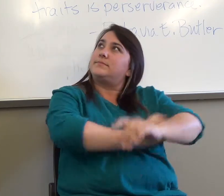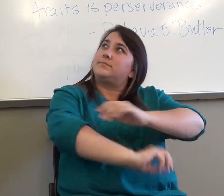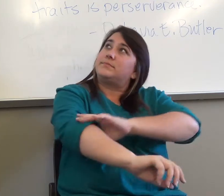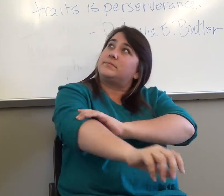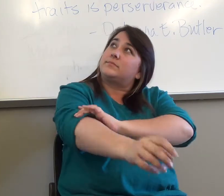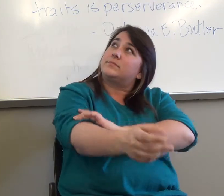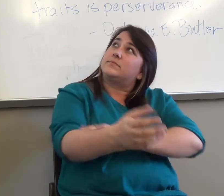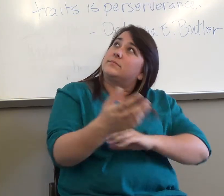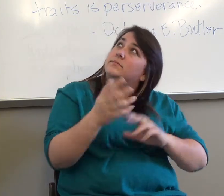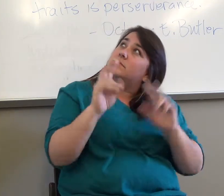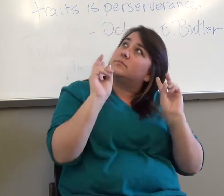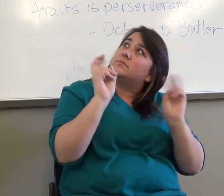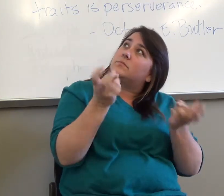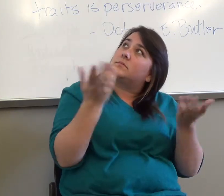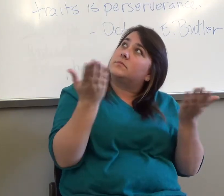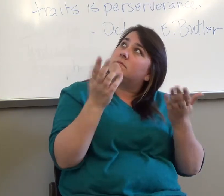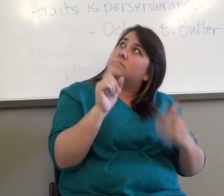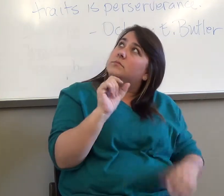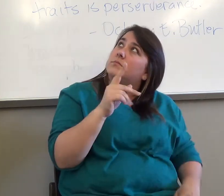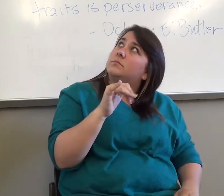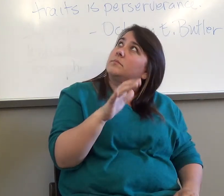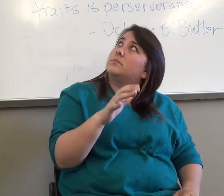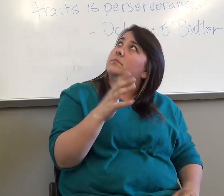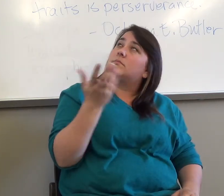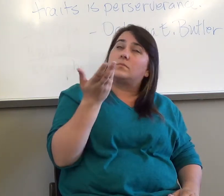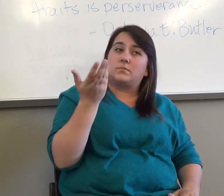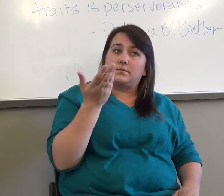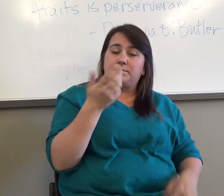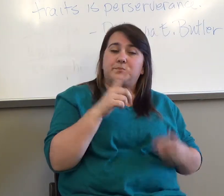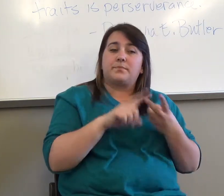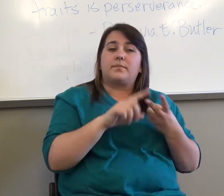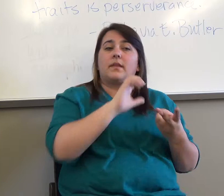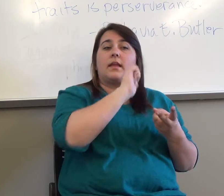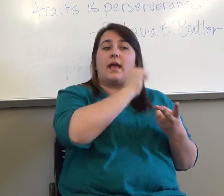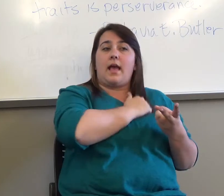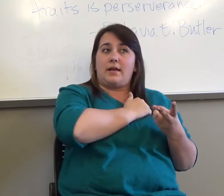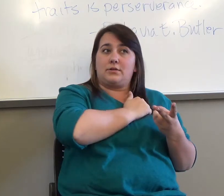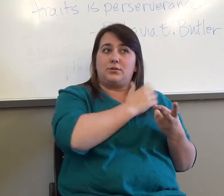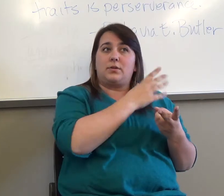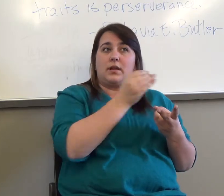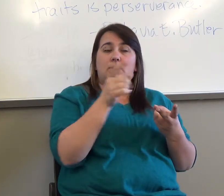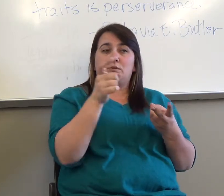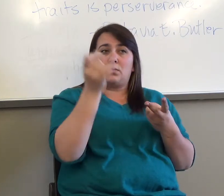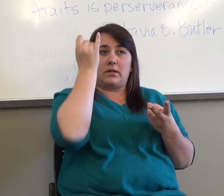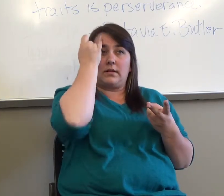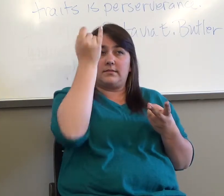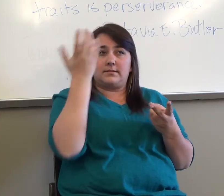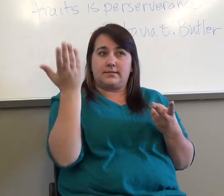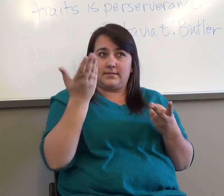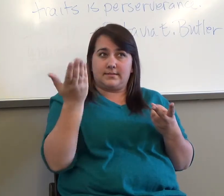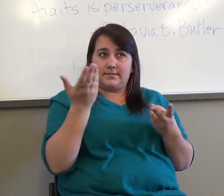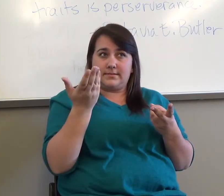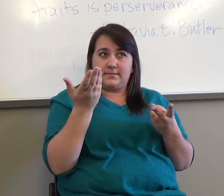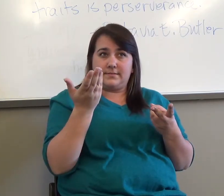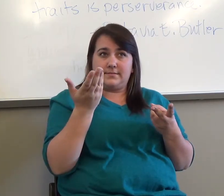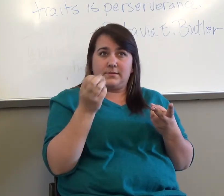What's the topic? What's the attitude and controlling idea, otherwise known as the